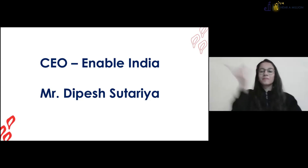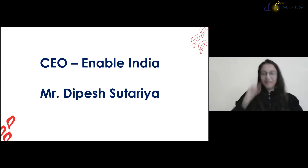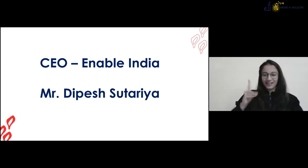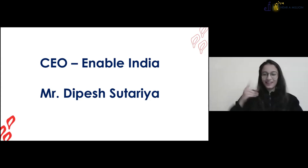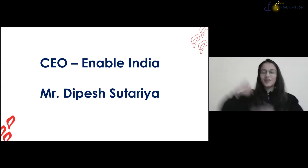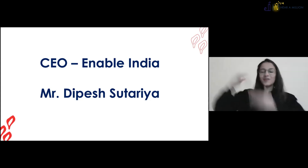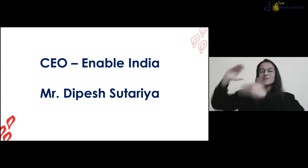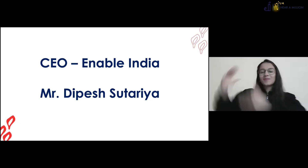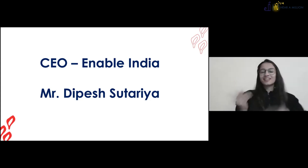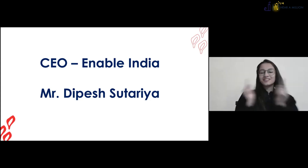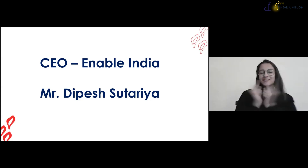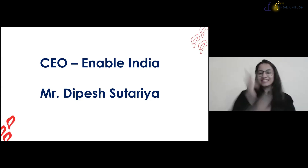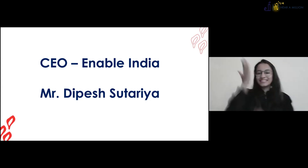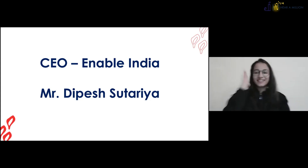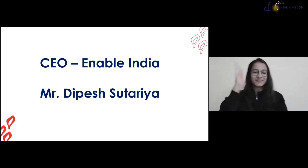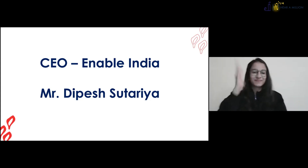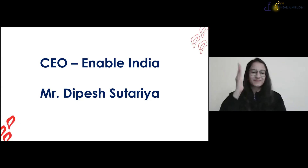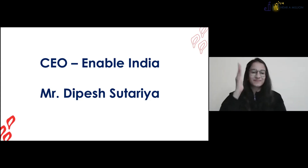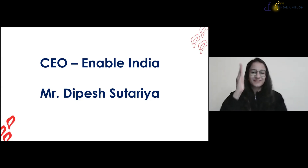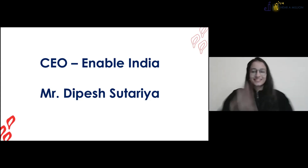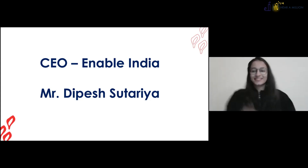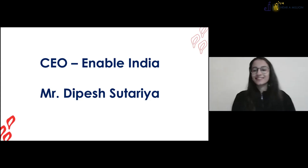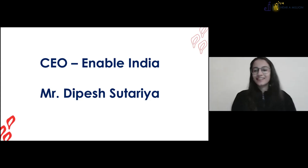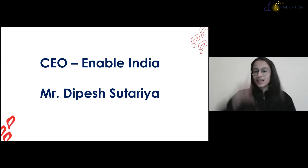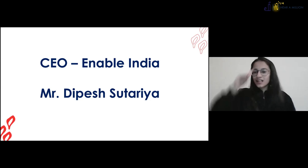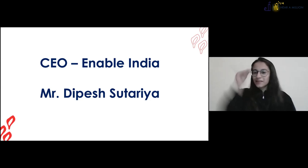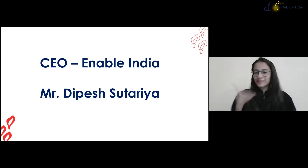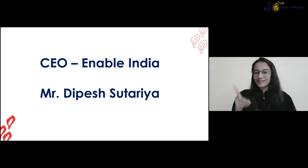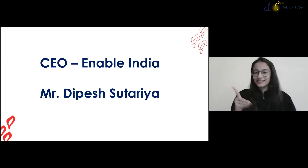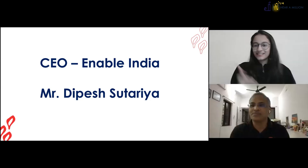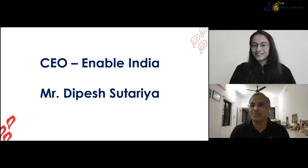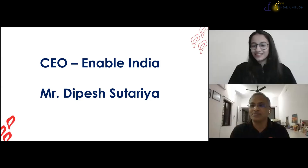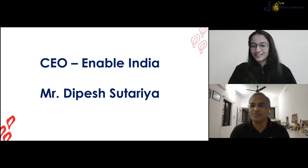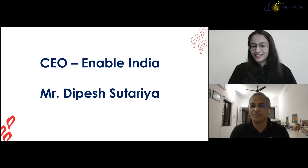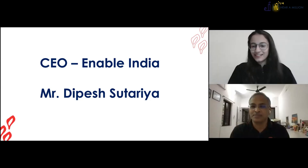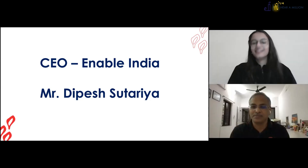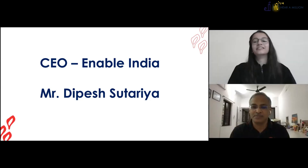India, Mr. Dipesh Stadia, and let's hear it from him.